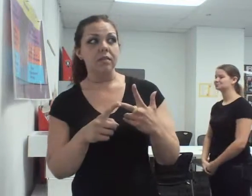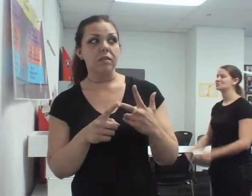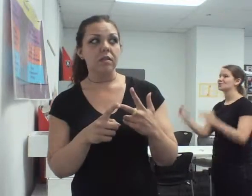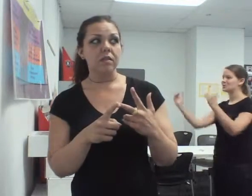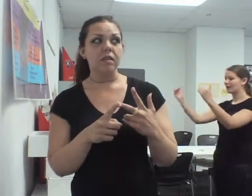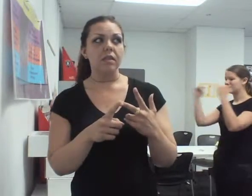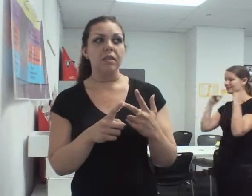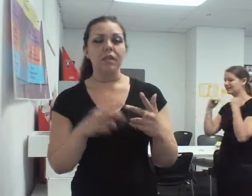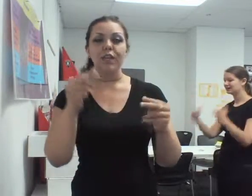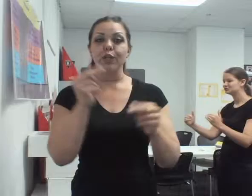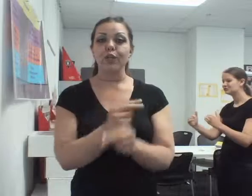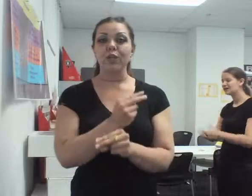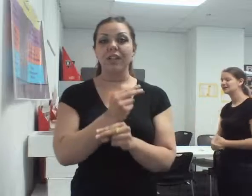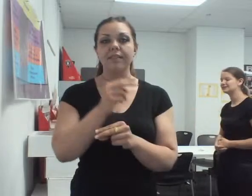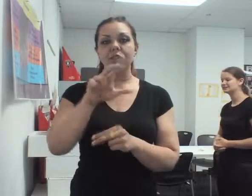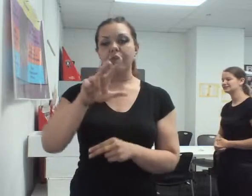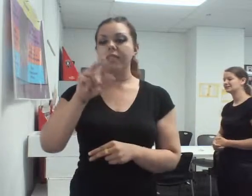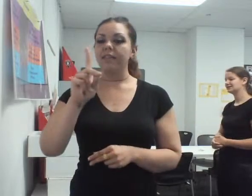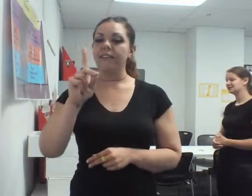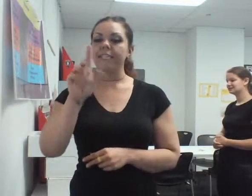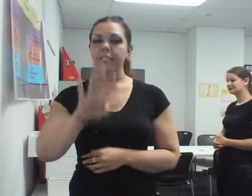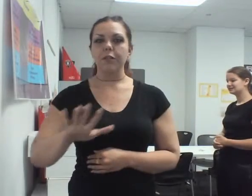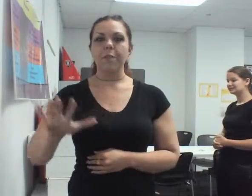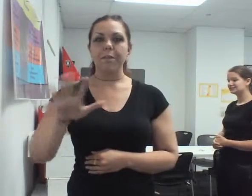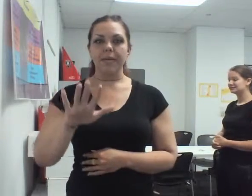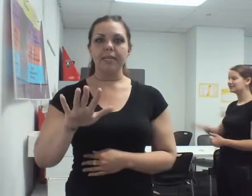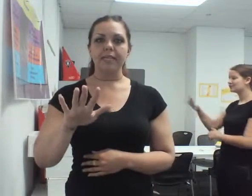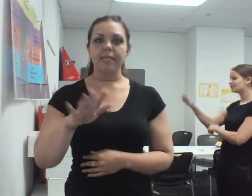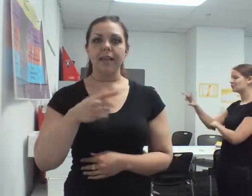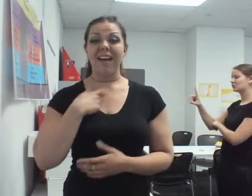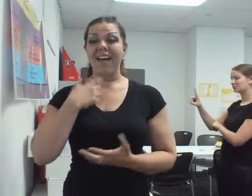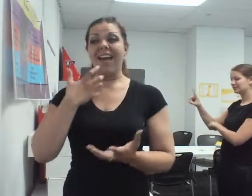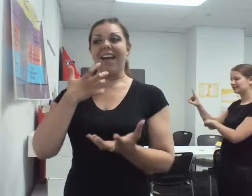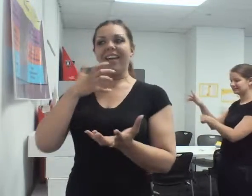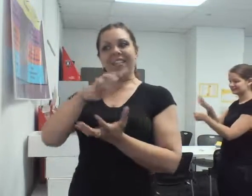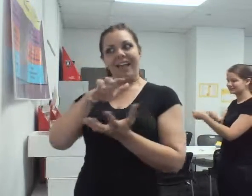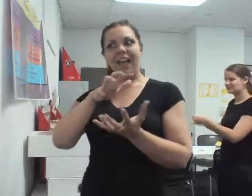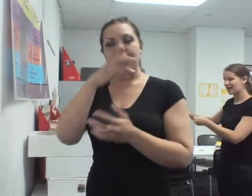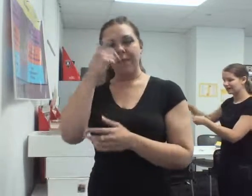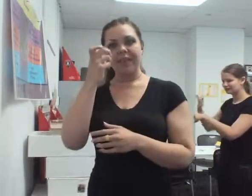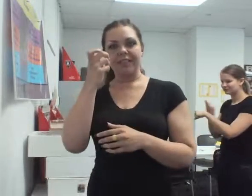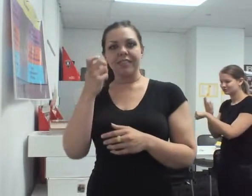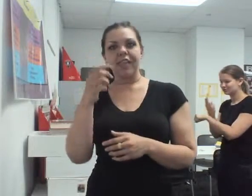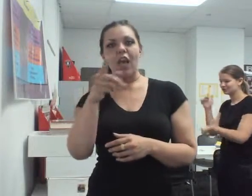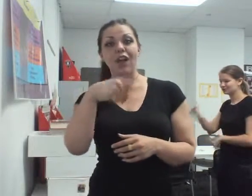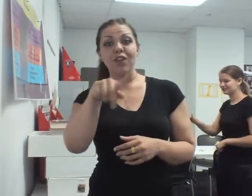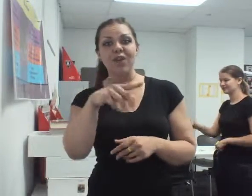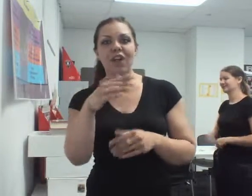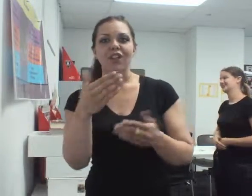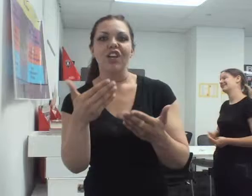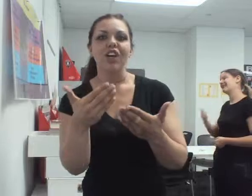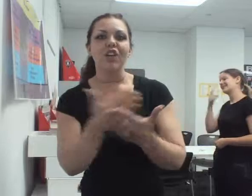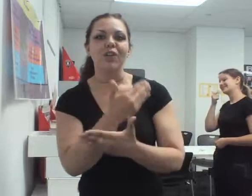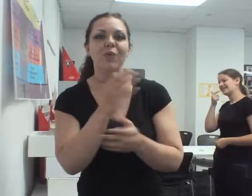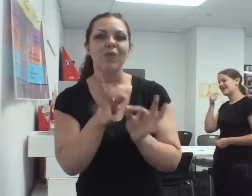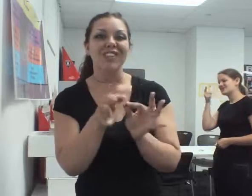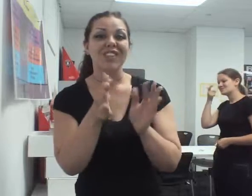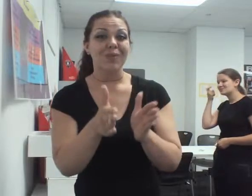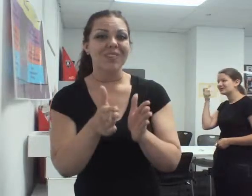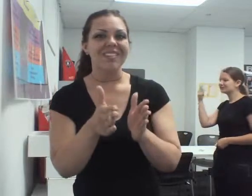too. The next one is utilizing community space and laugh, because as new interpreters, you guys are going to do this. You're going to make these mistakes every time. And it's just, it's